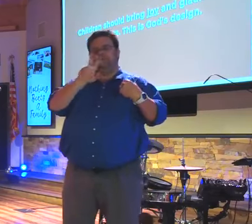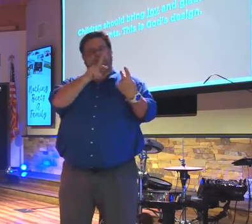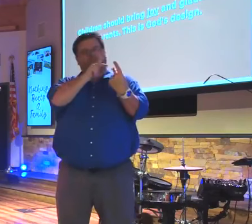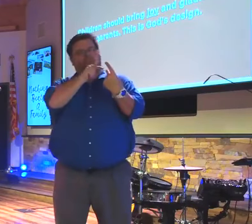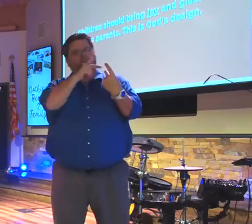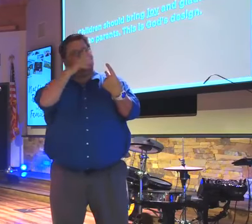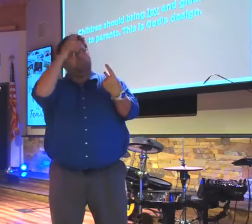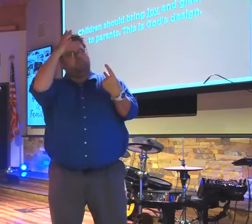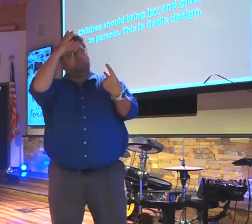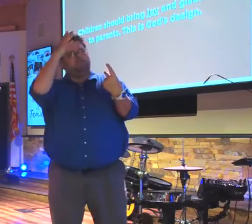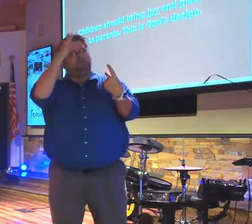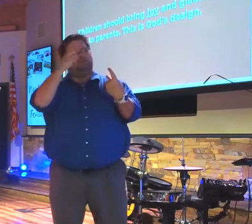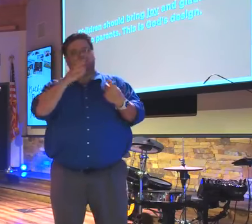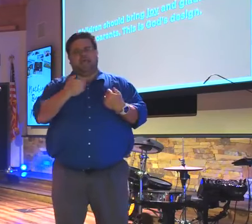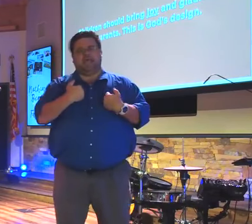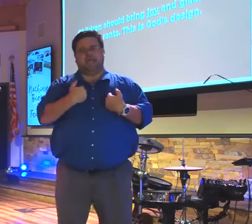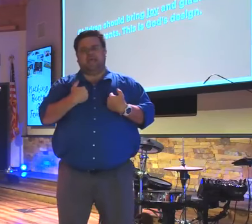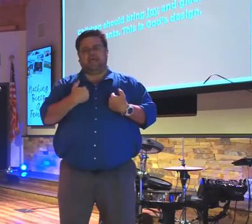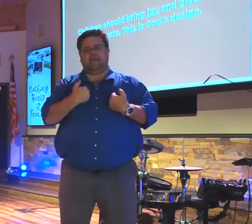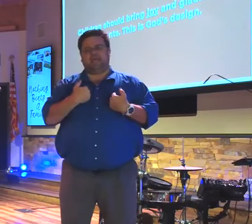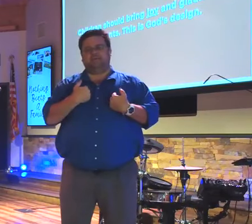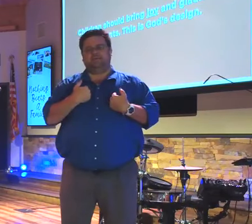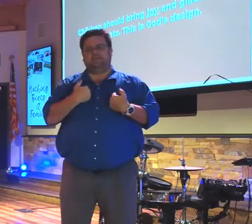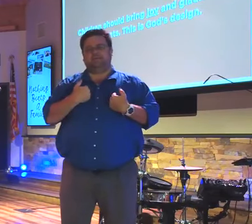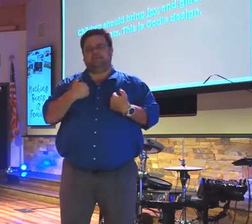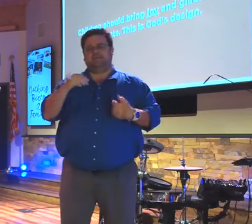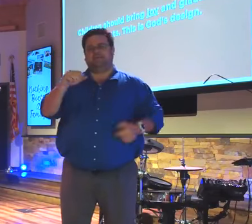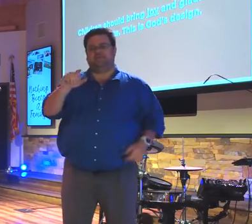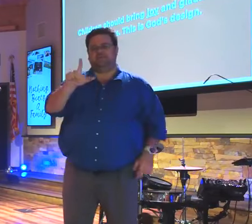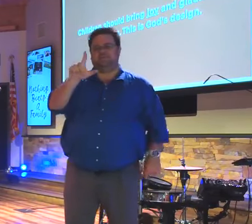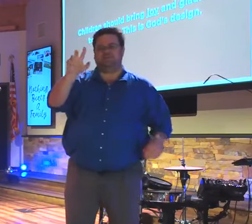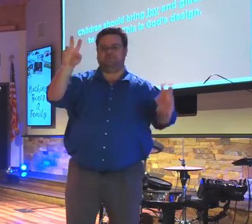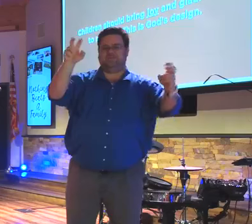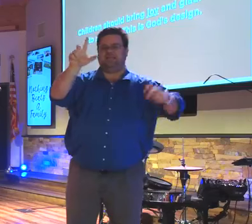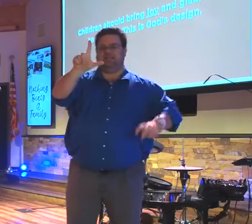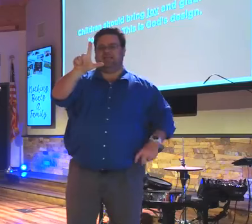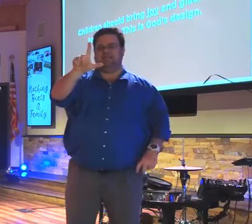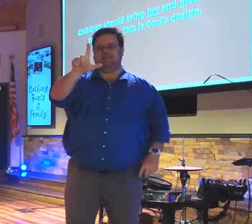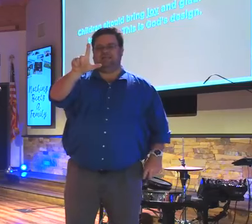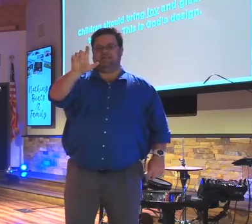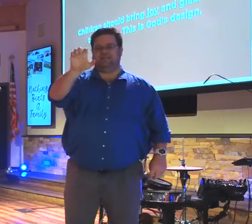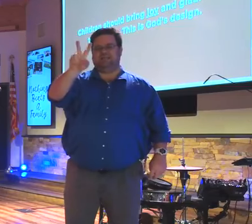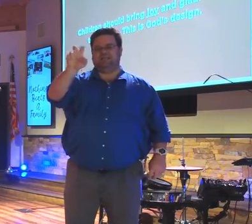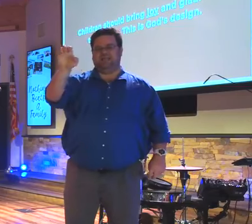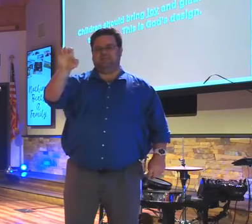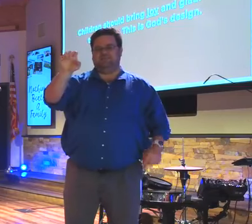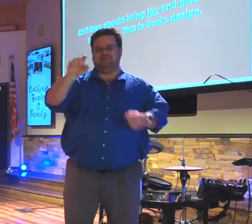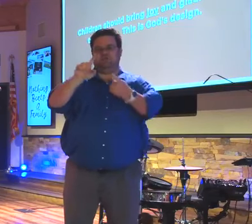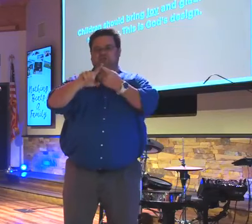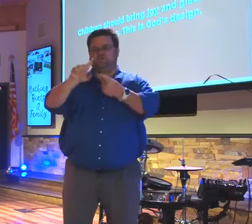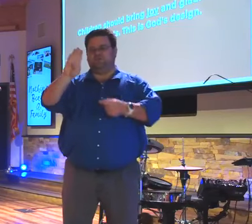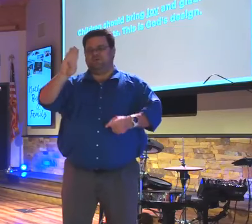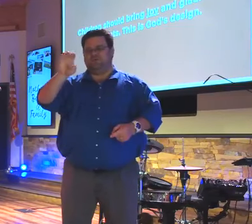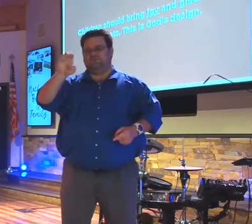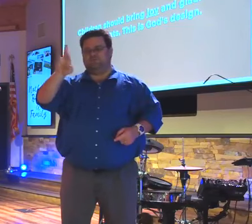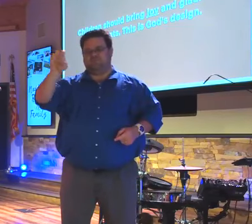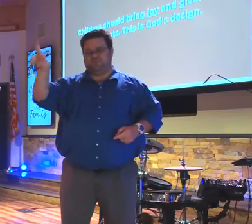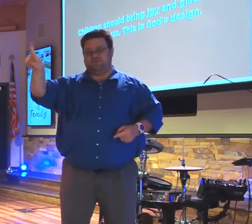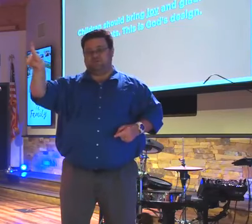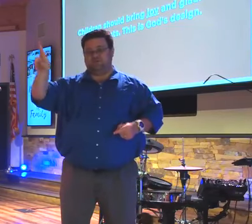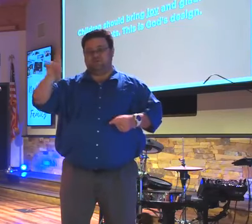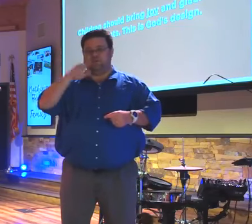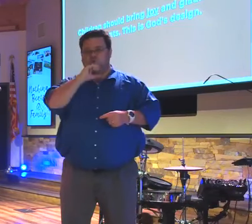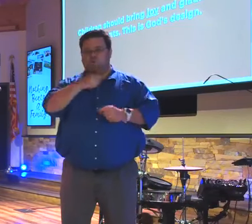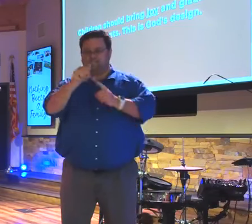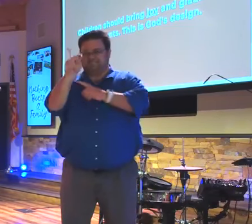parents who has this leave it to beaver world that you live in, where mom and dad always do the